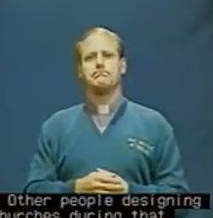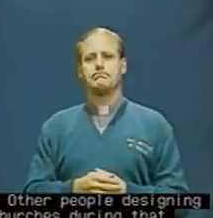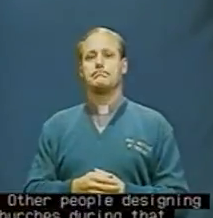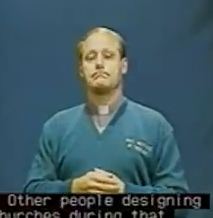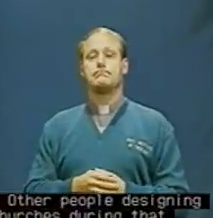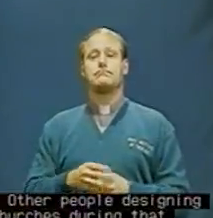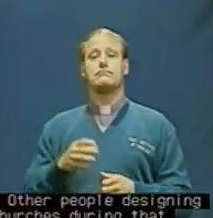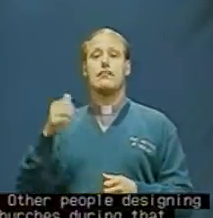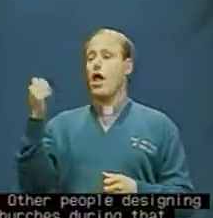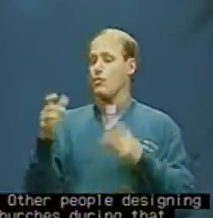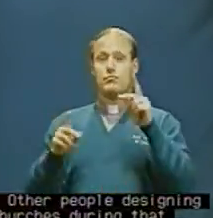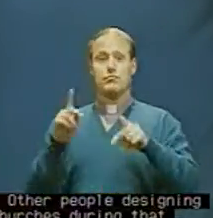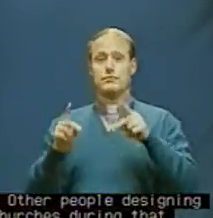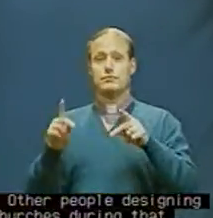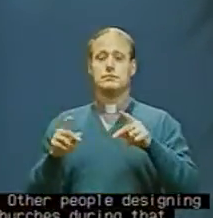Other people designing churches during that